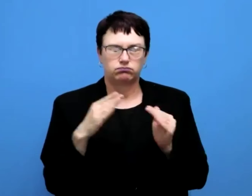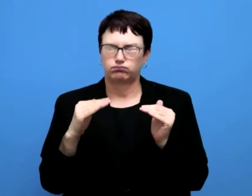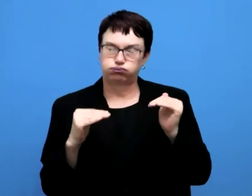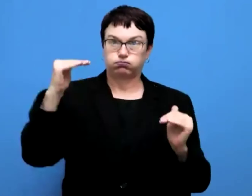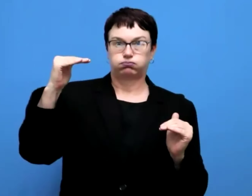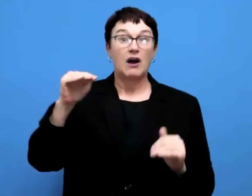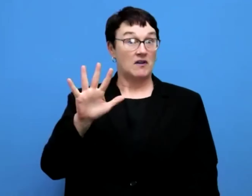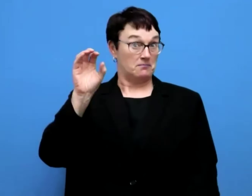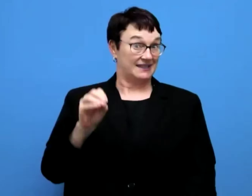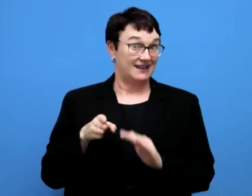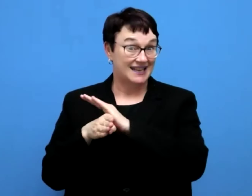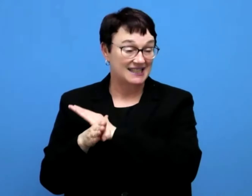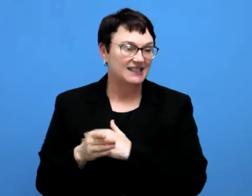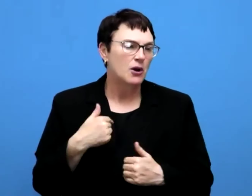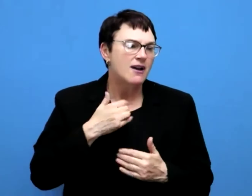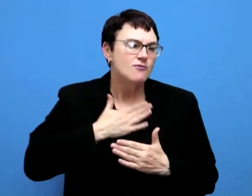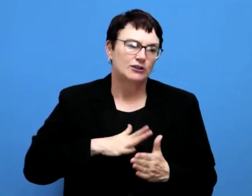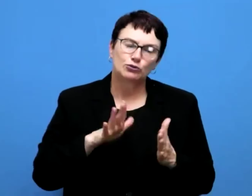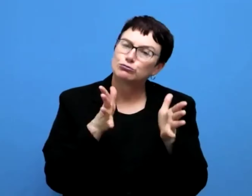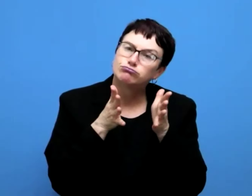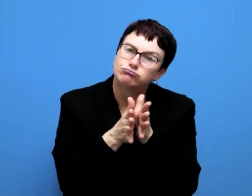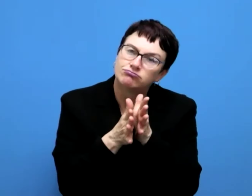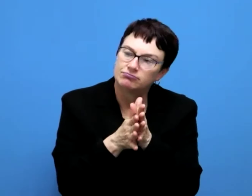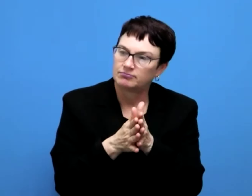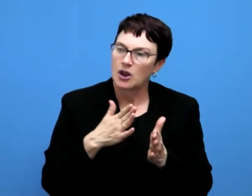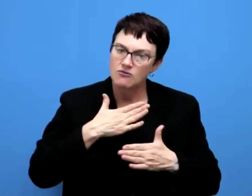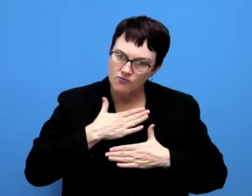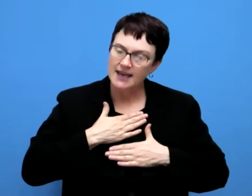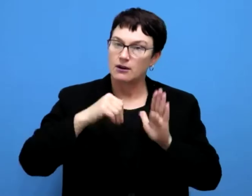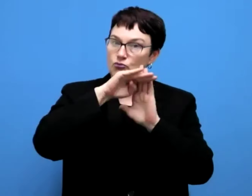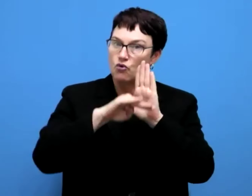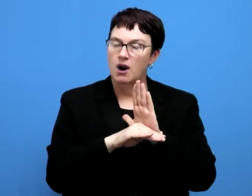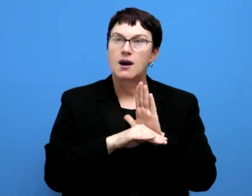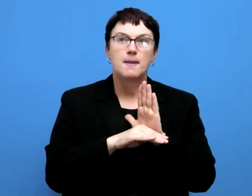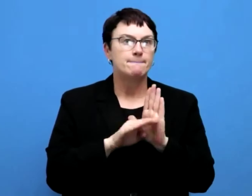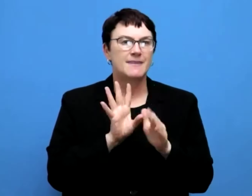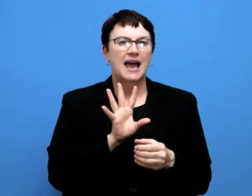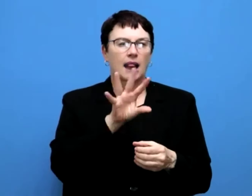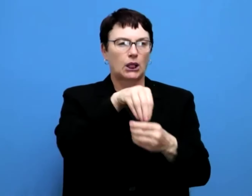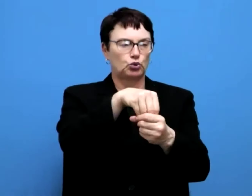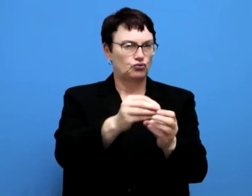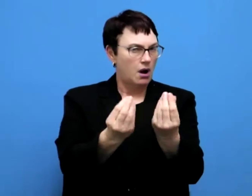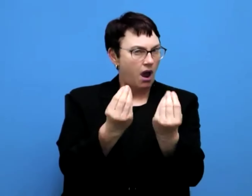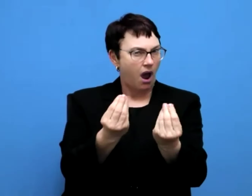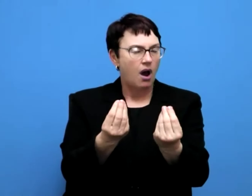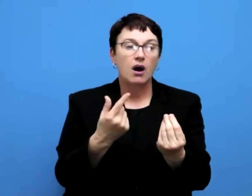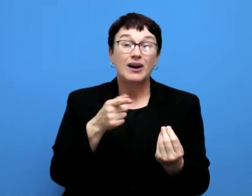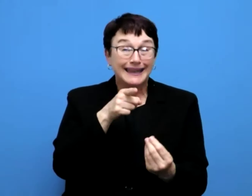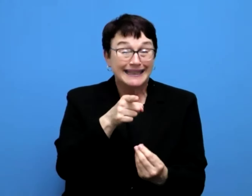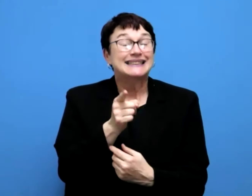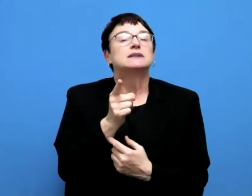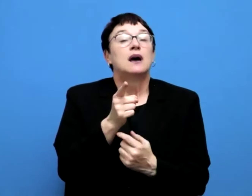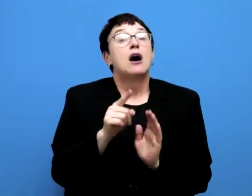the program. The first thing I want to talk about is ensuring inclusion is a fundamental part of the program from the start and